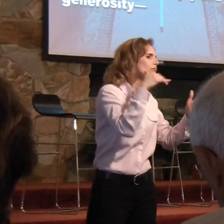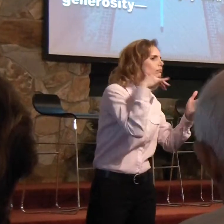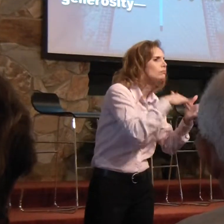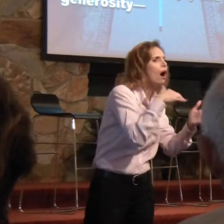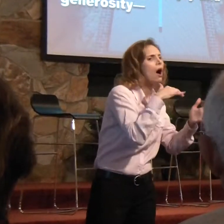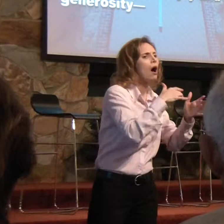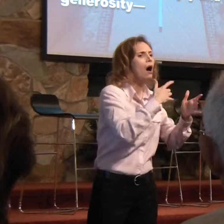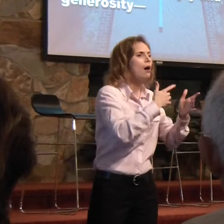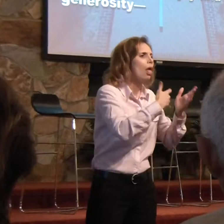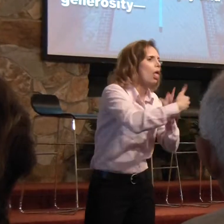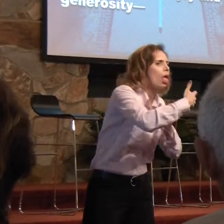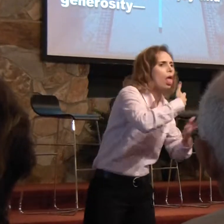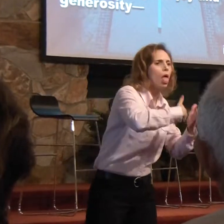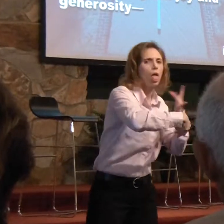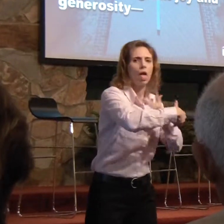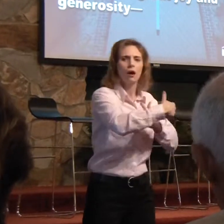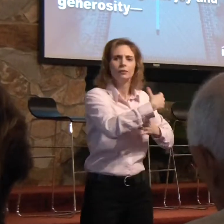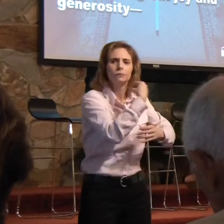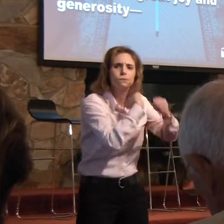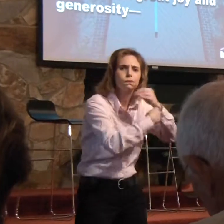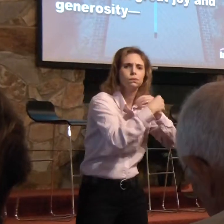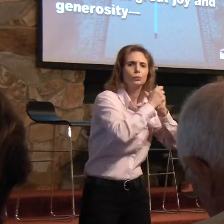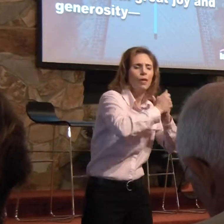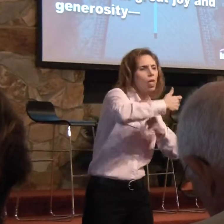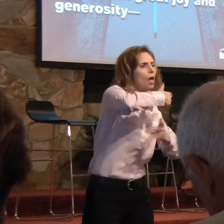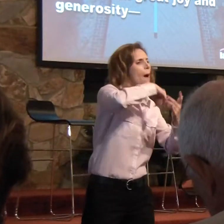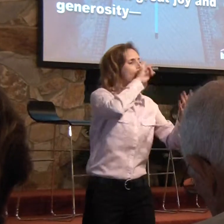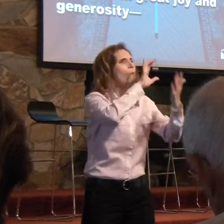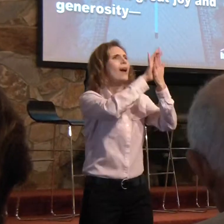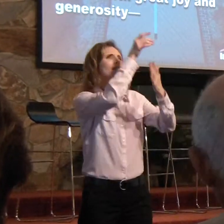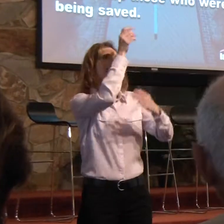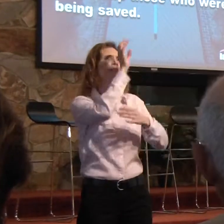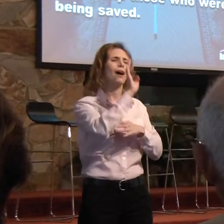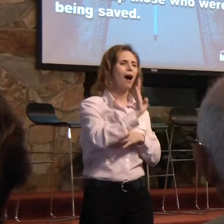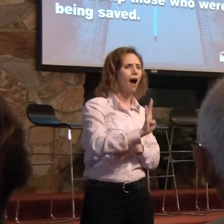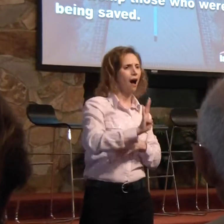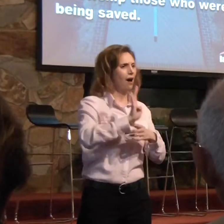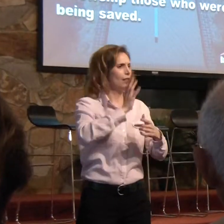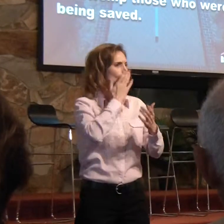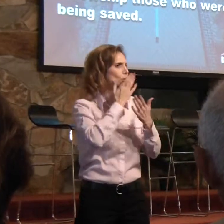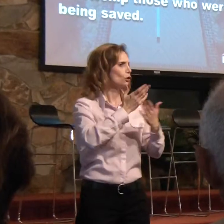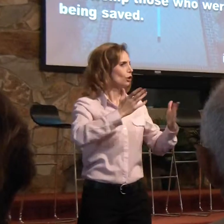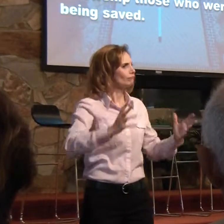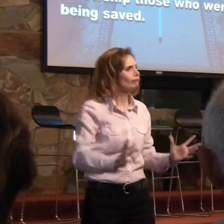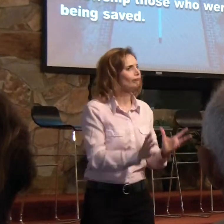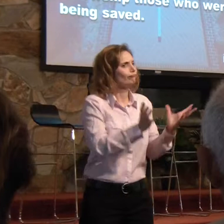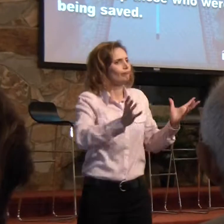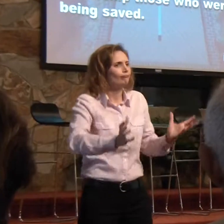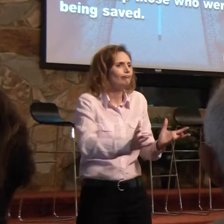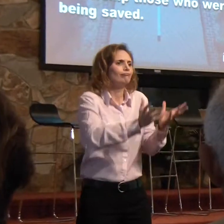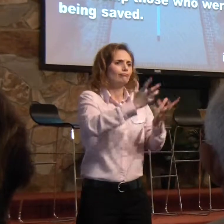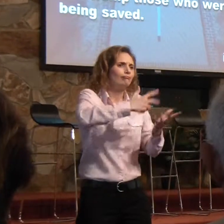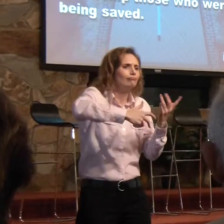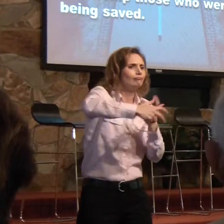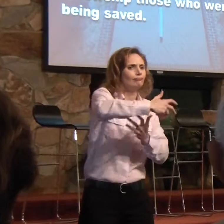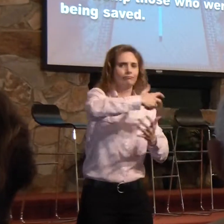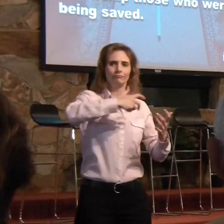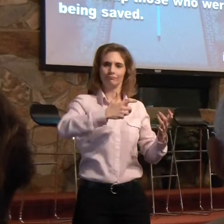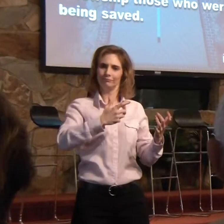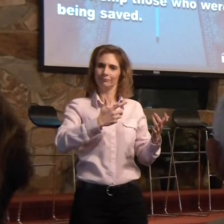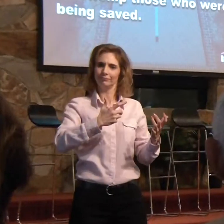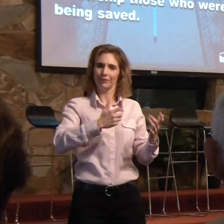generosity, all while praising God and enjoying the goodwill of all the people. And each day the Lord added to